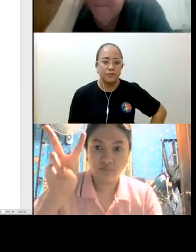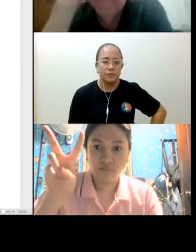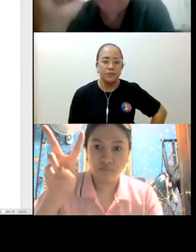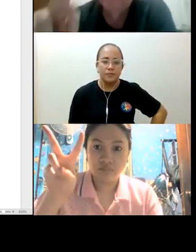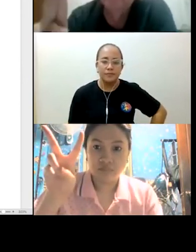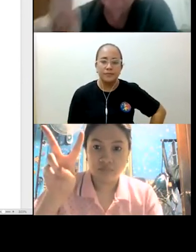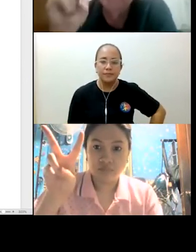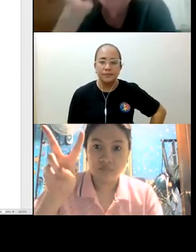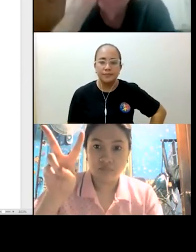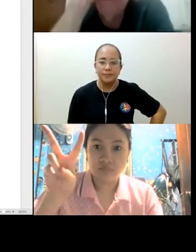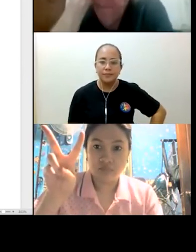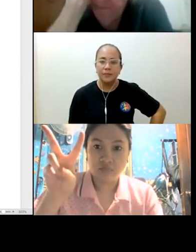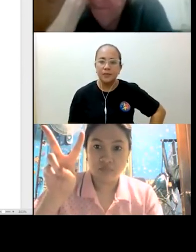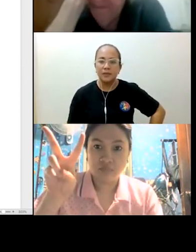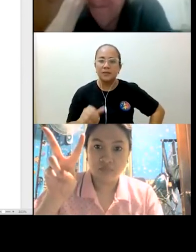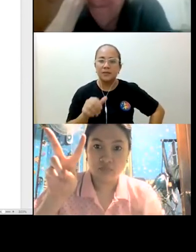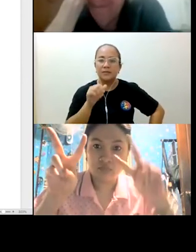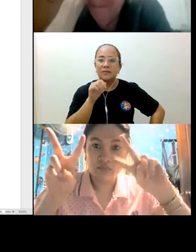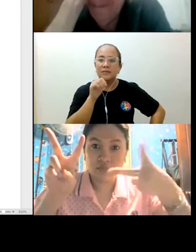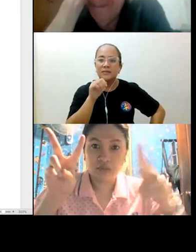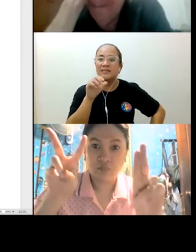Spread. Non-spread.